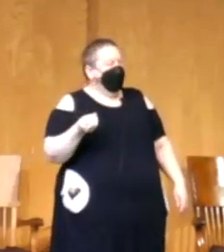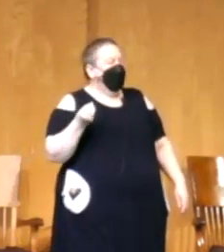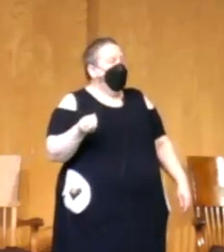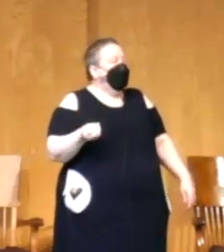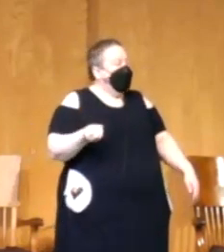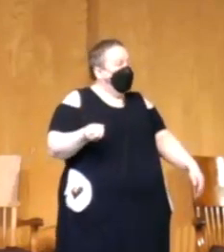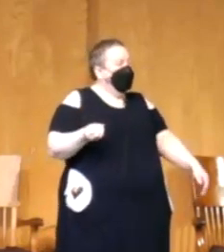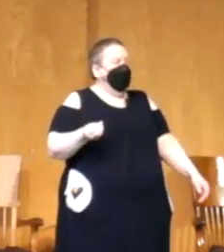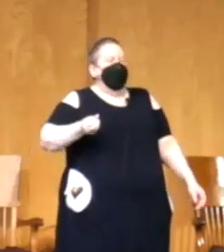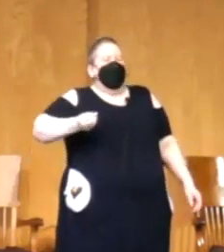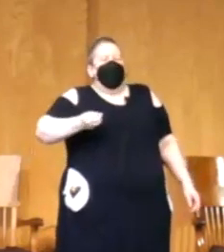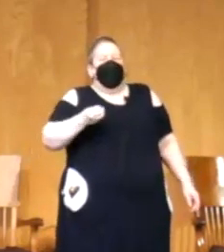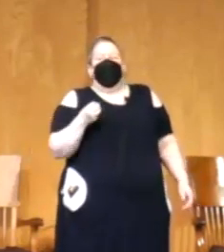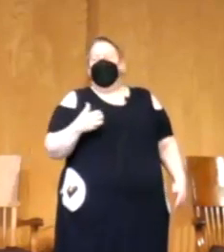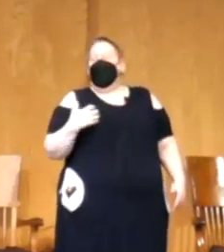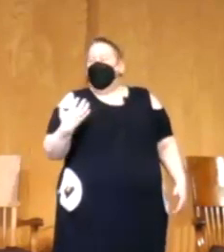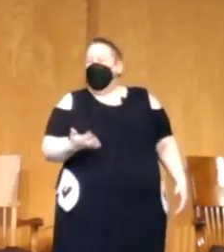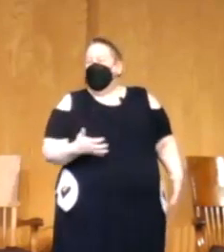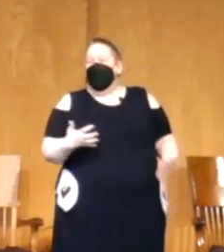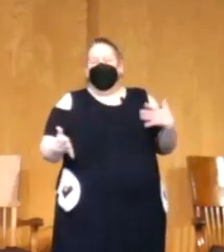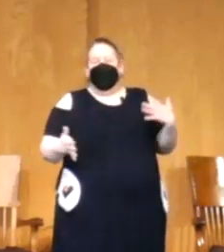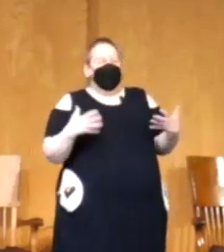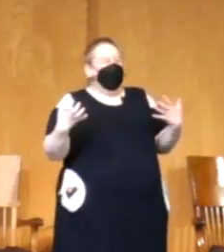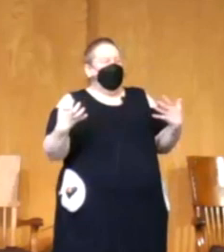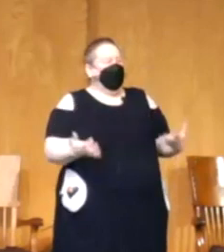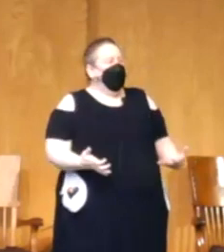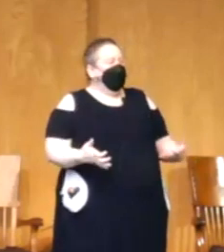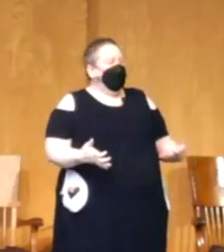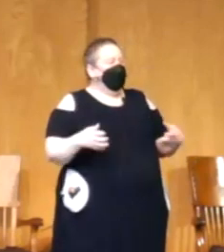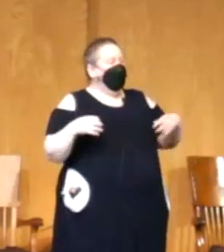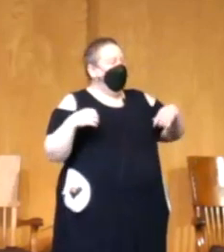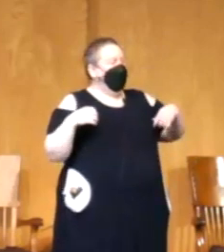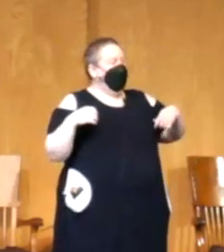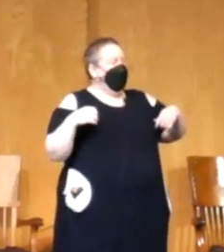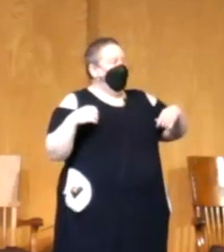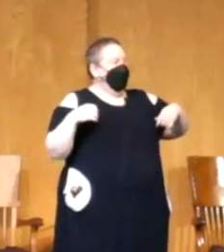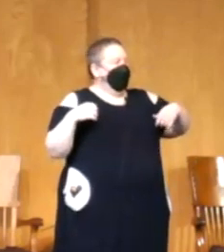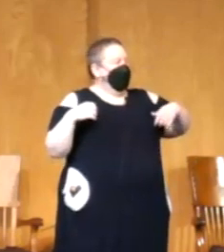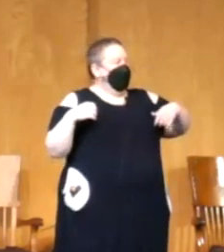ministry colleagues where we began to discuss